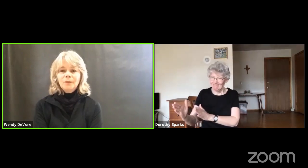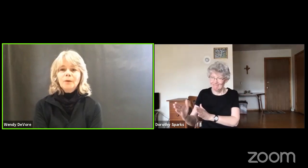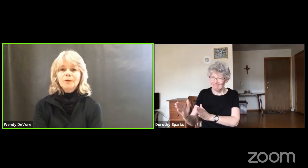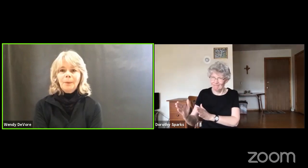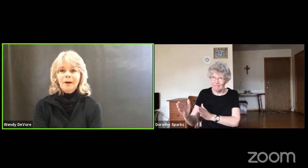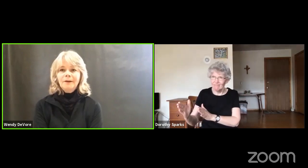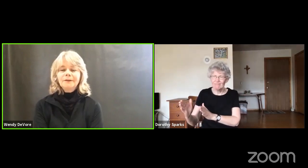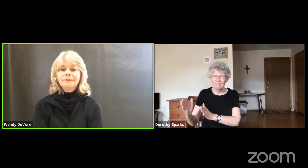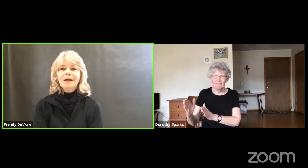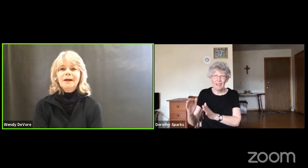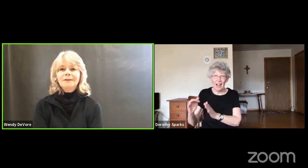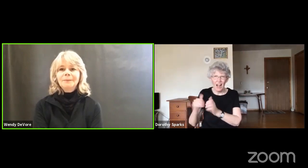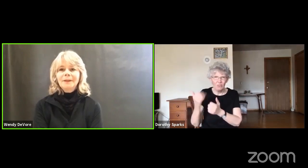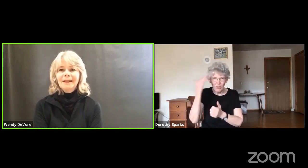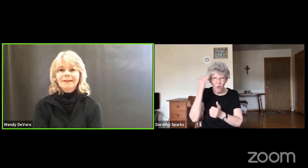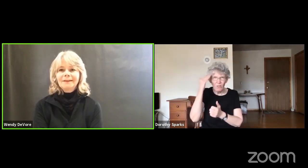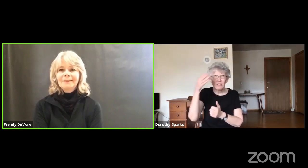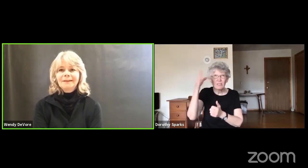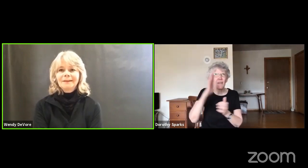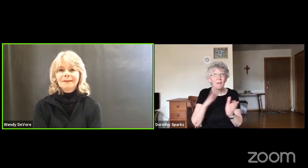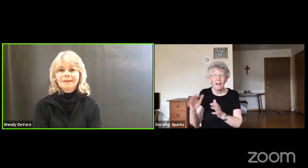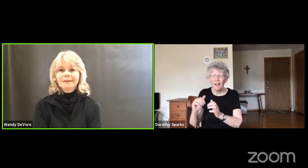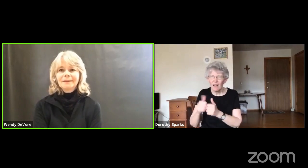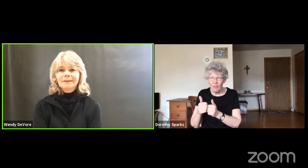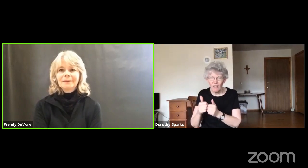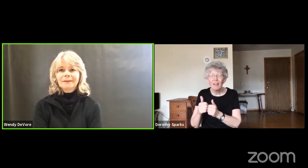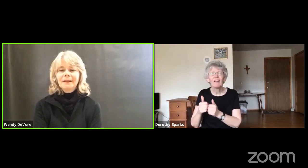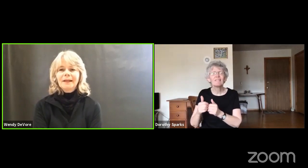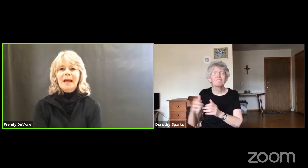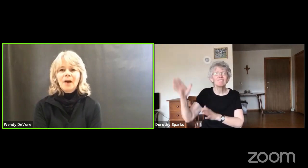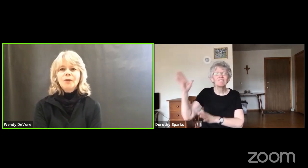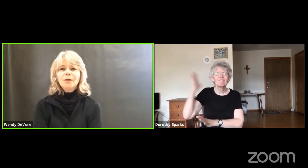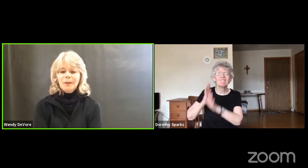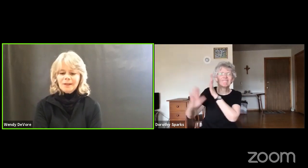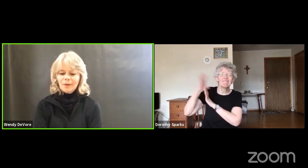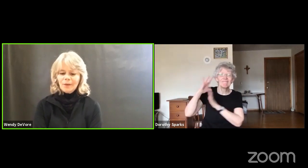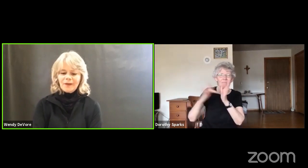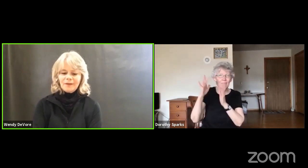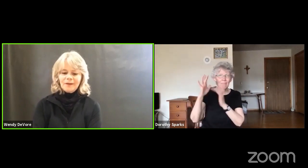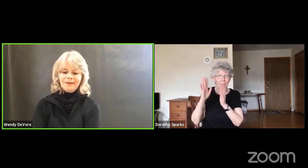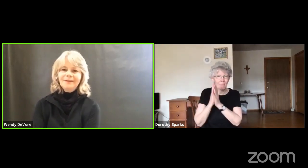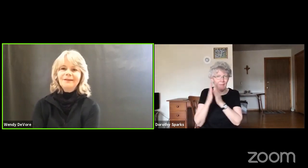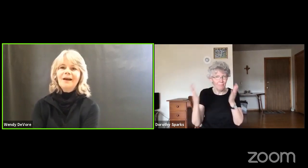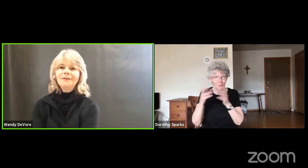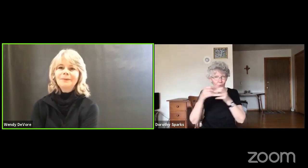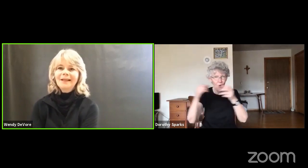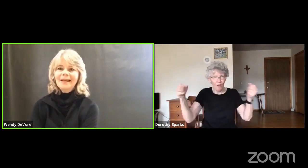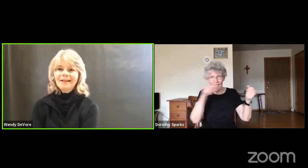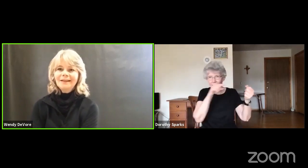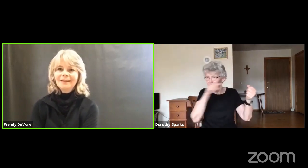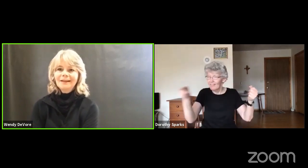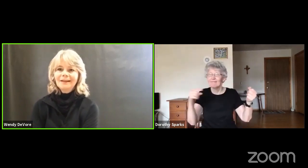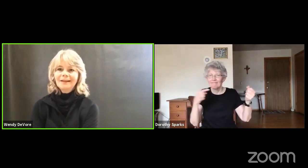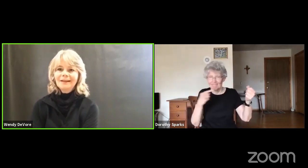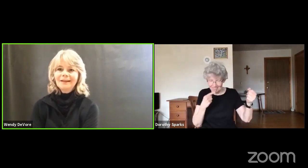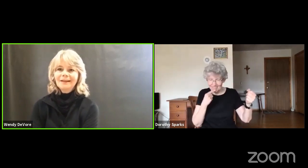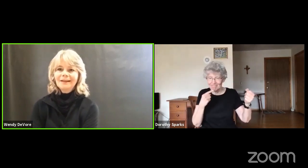And this was part of God's plan. And how do we know that this is God's plan?